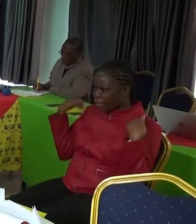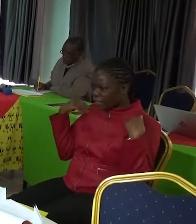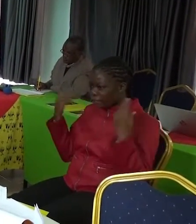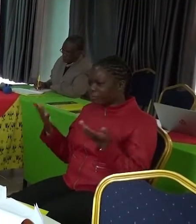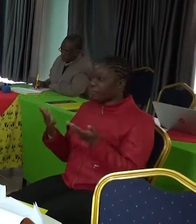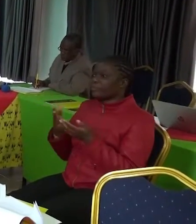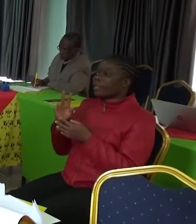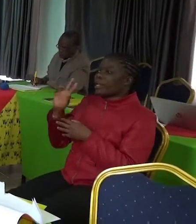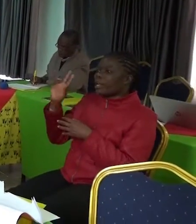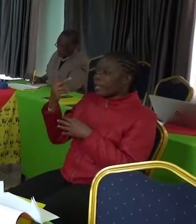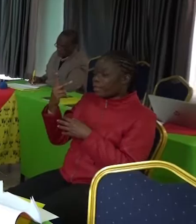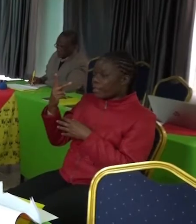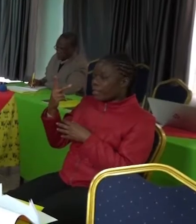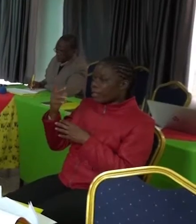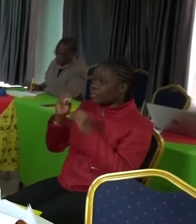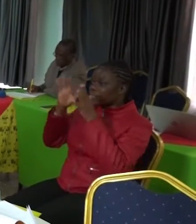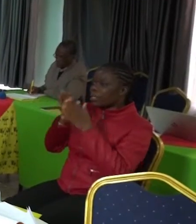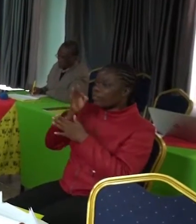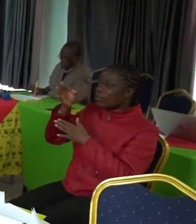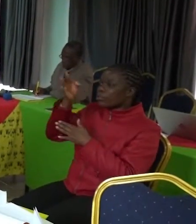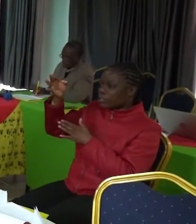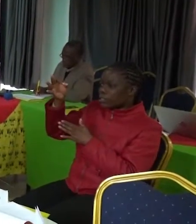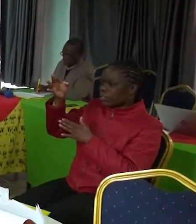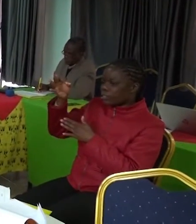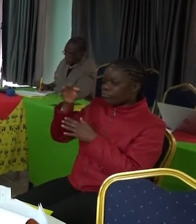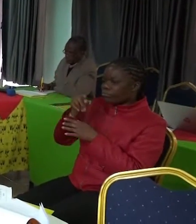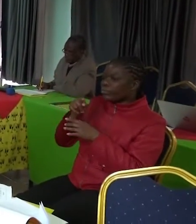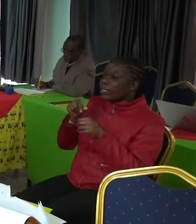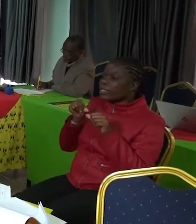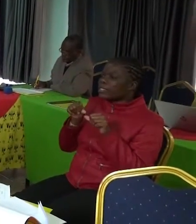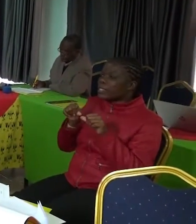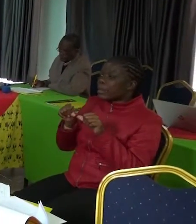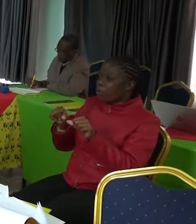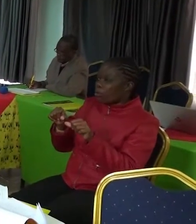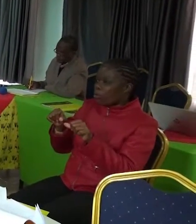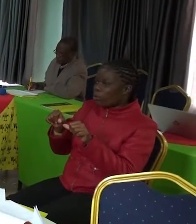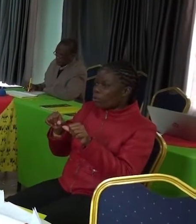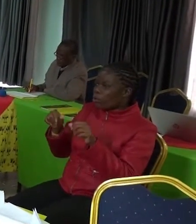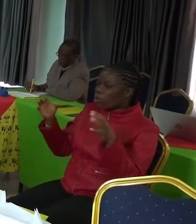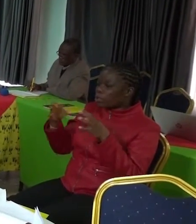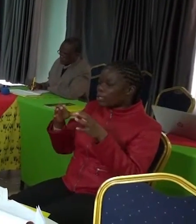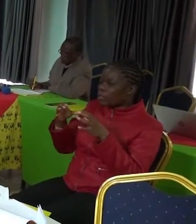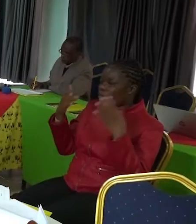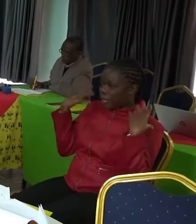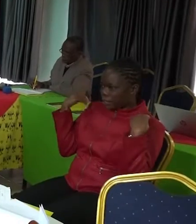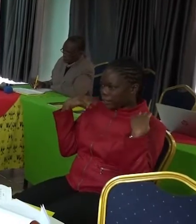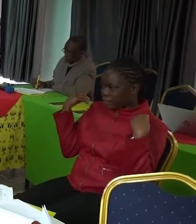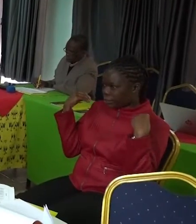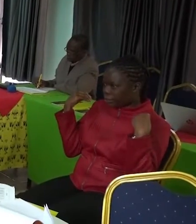Kenya Teacher Futures is a sustainable community of